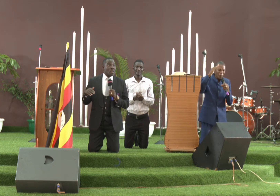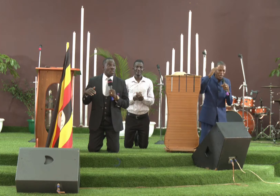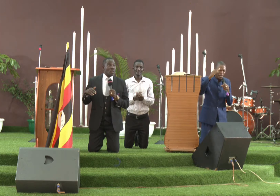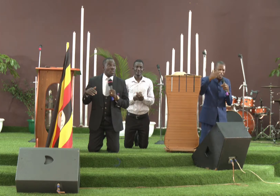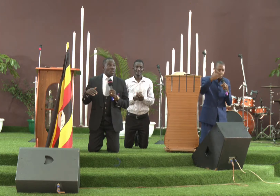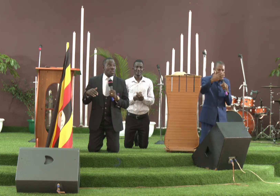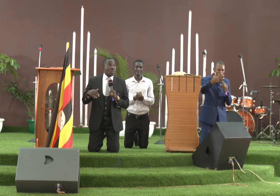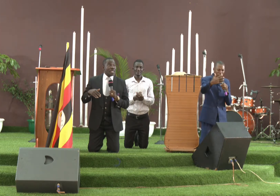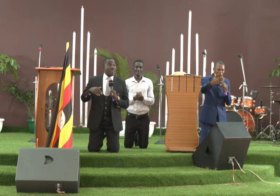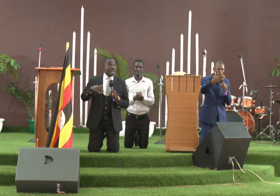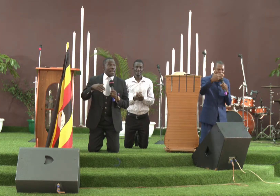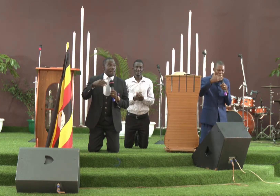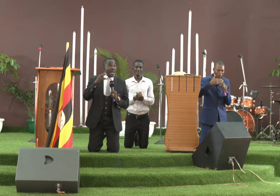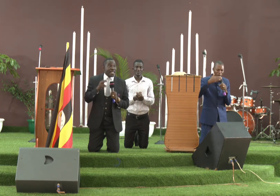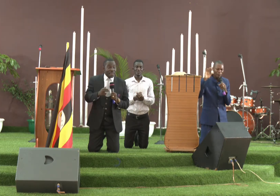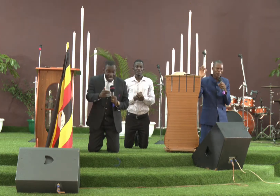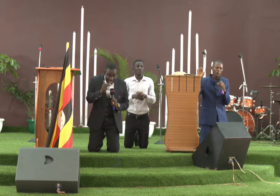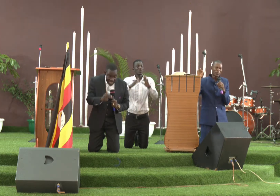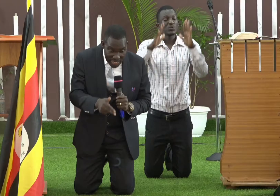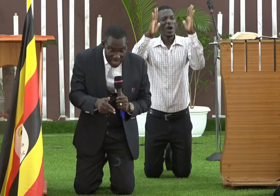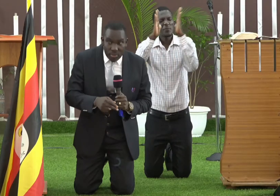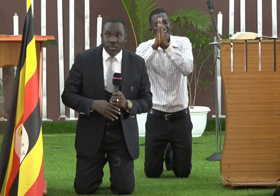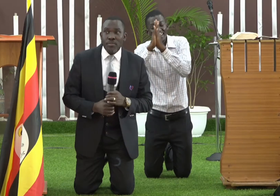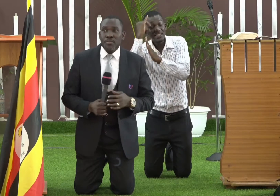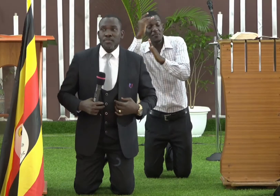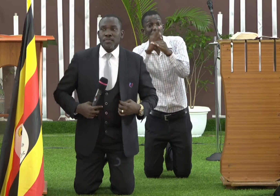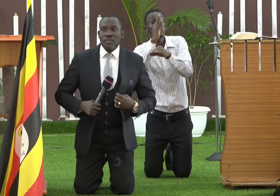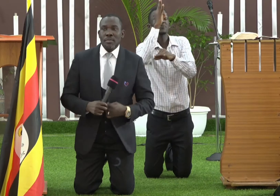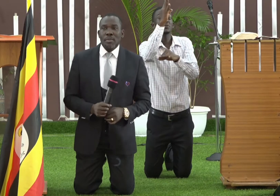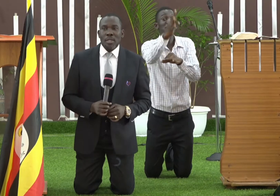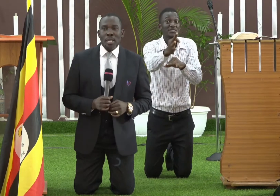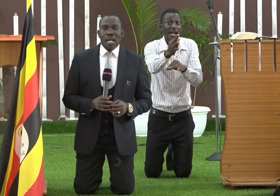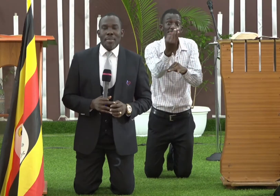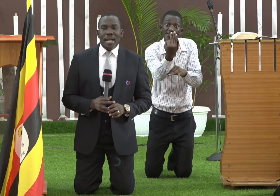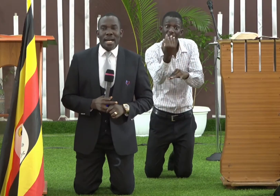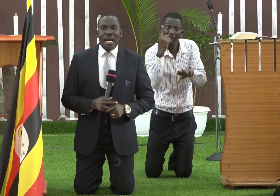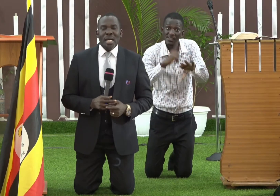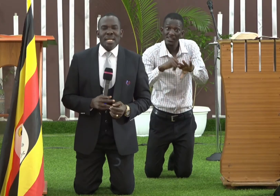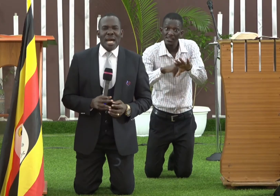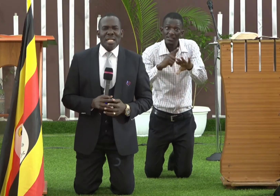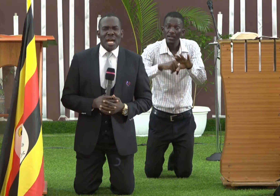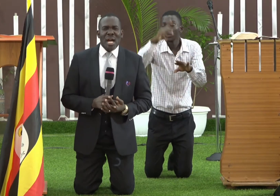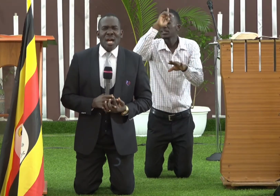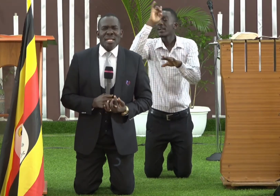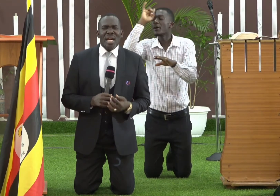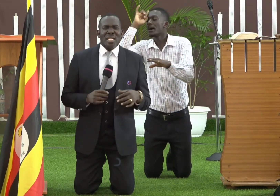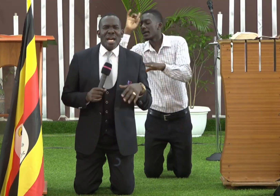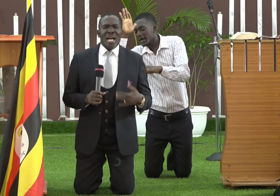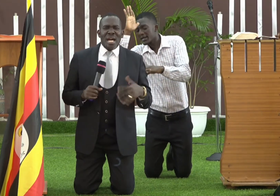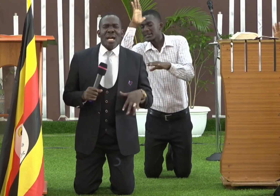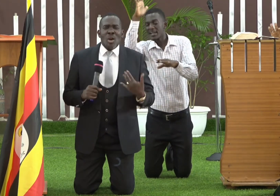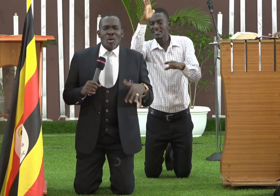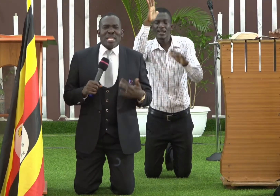things in your prayer, the angels will still continue to come. You're praying for the future, but it's only 3 minutes. Tata.